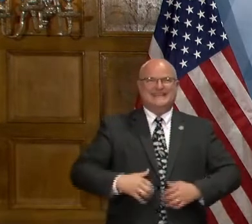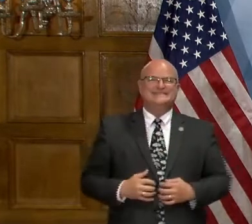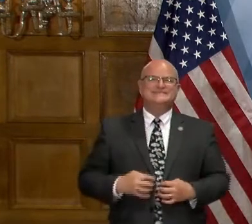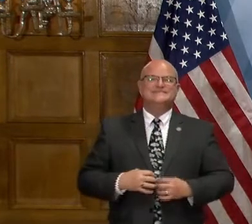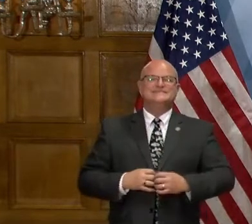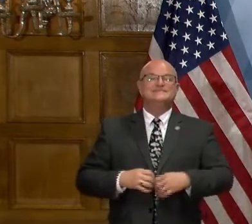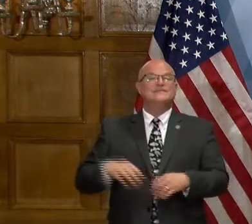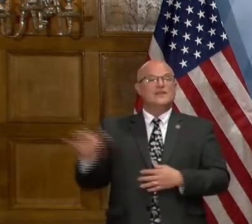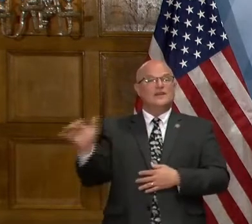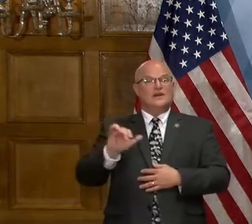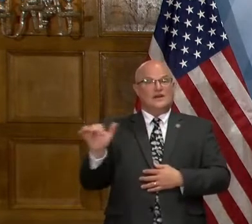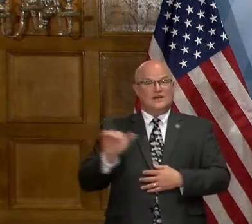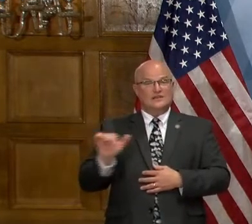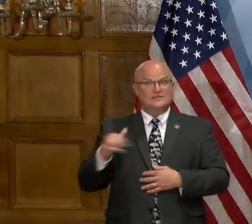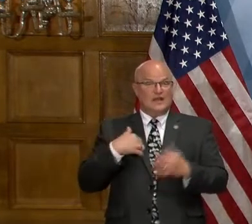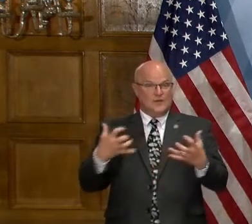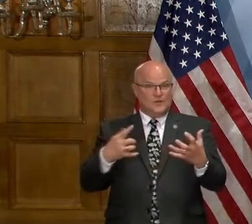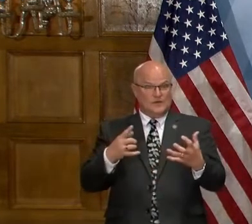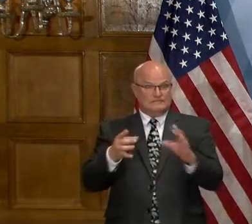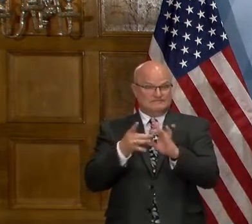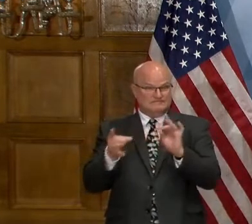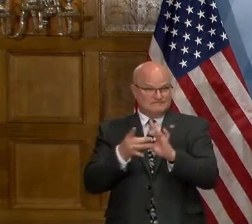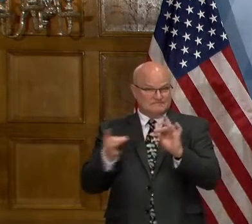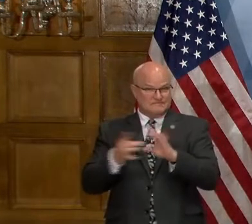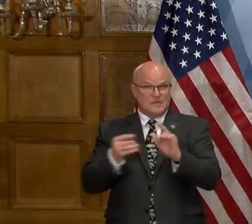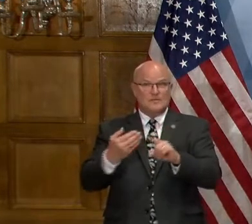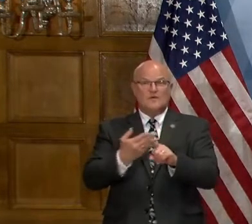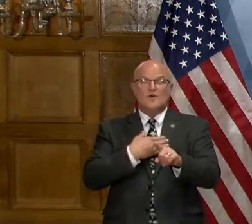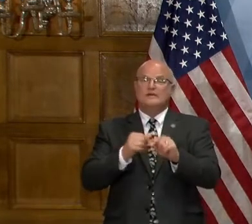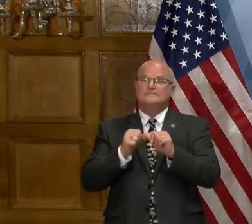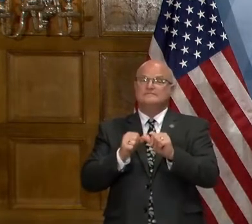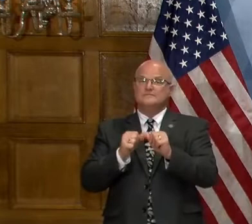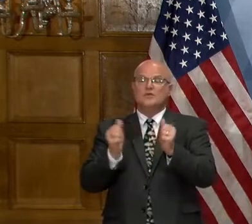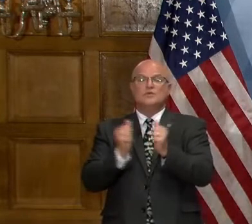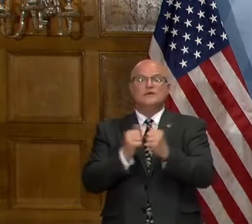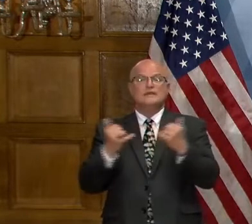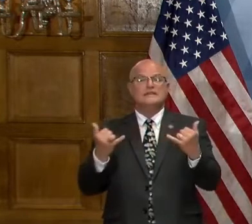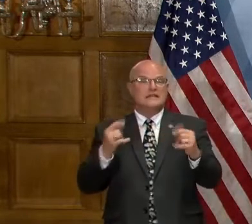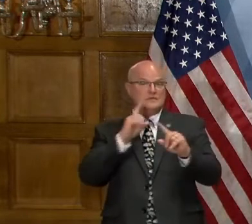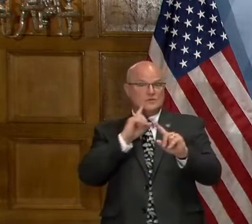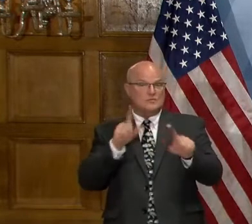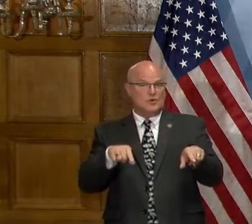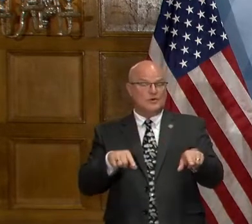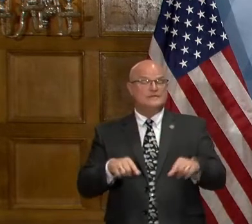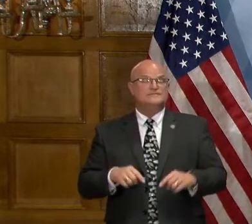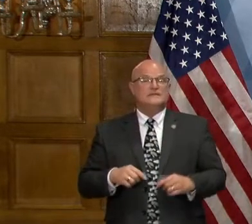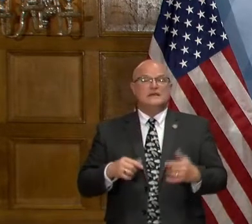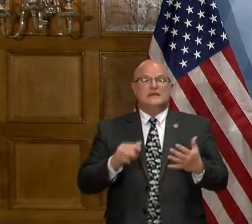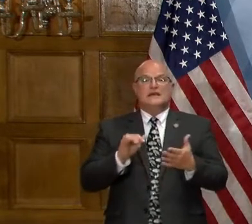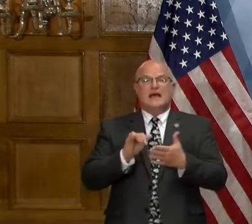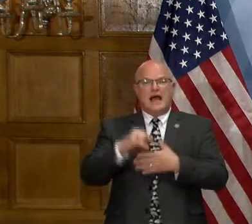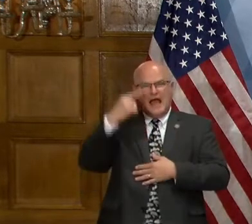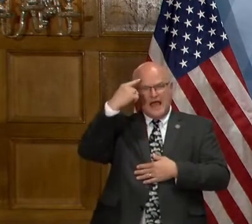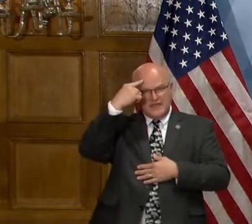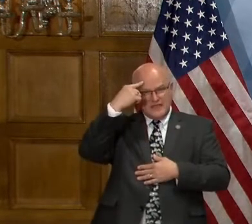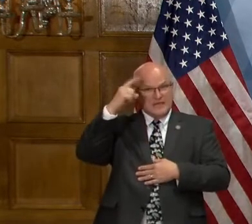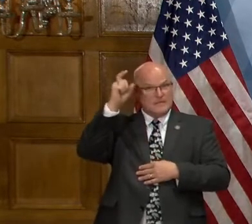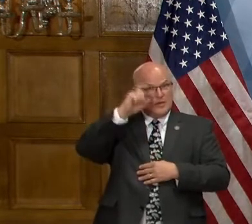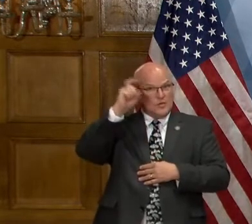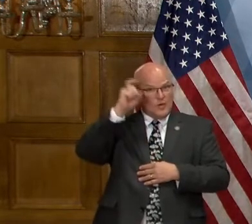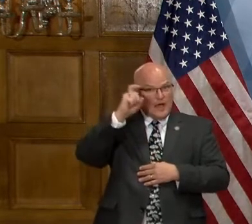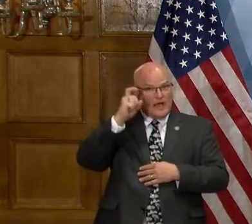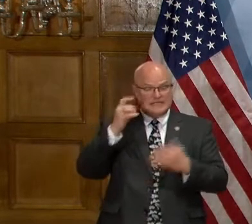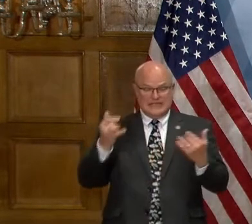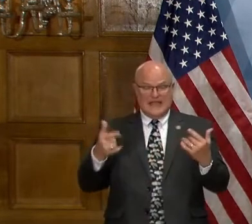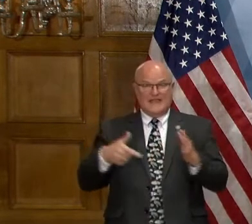I also just wanted to make a comment before I continue on with today's report that I think it'd be wise if this is